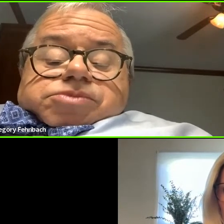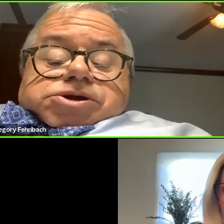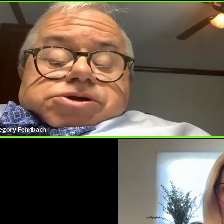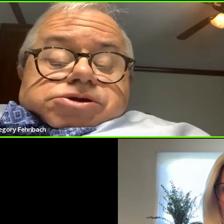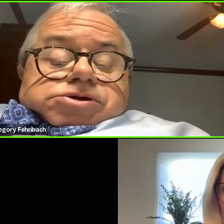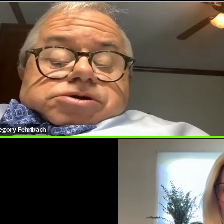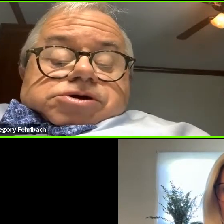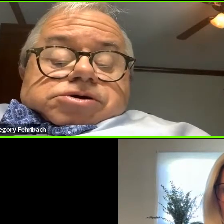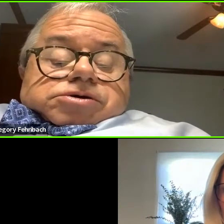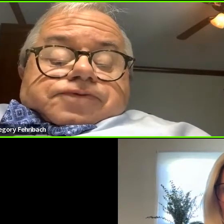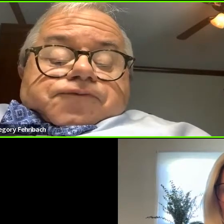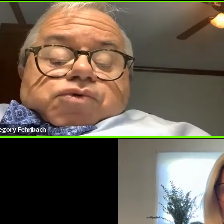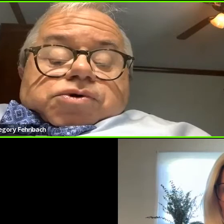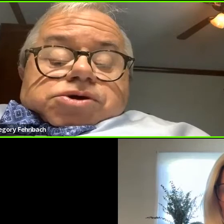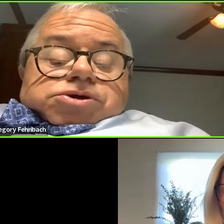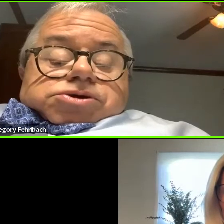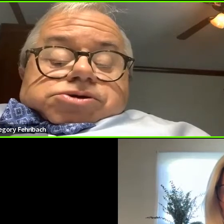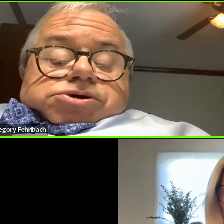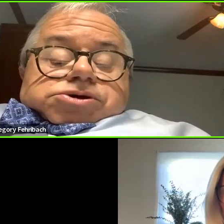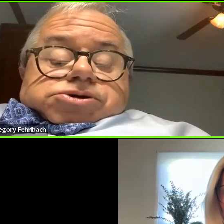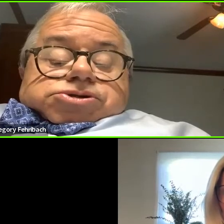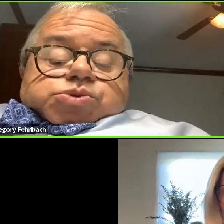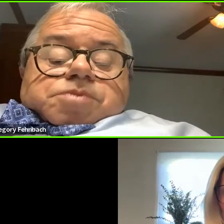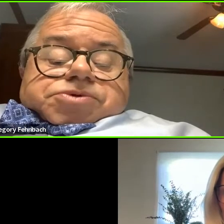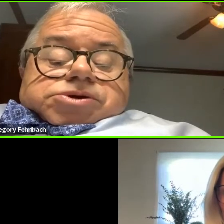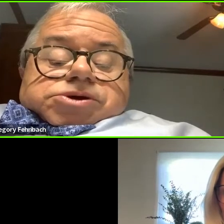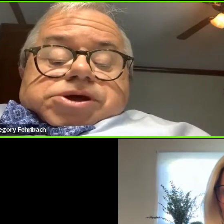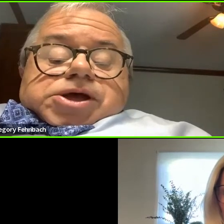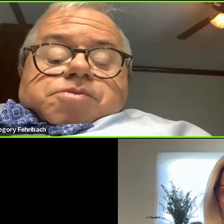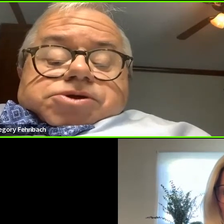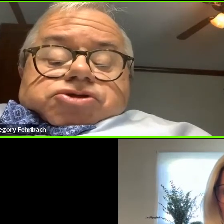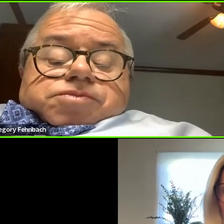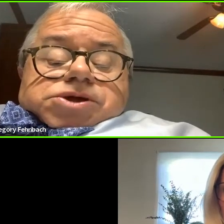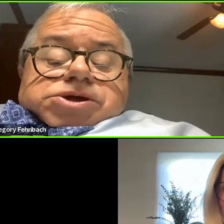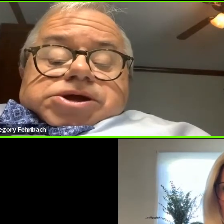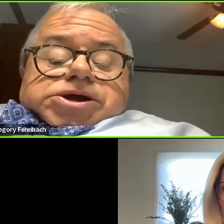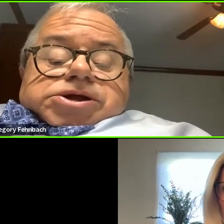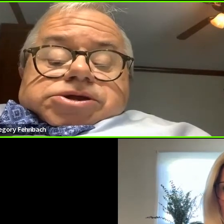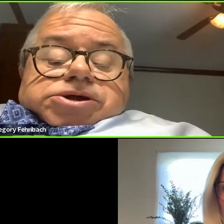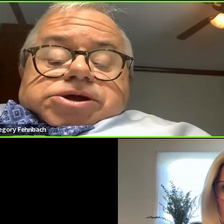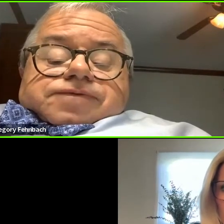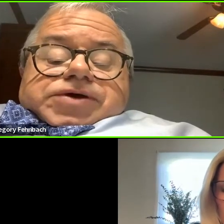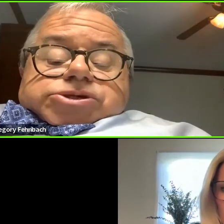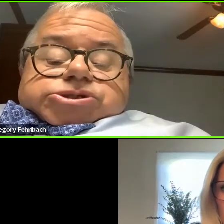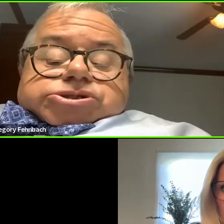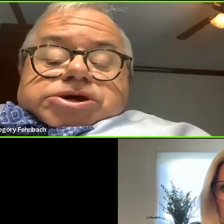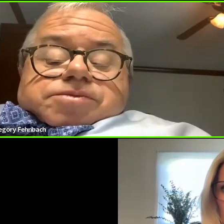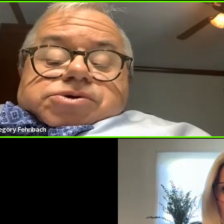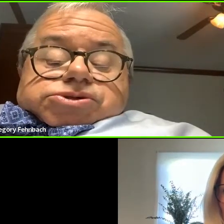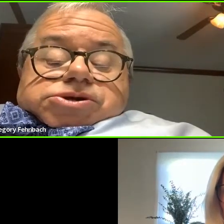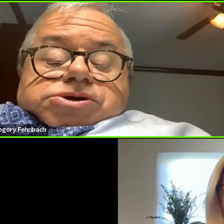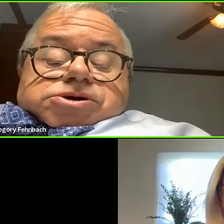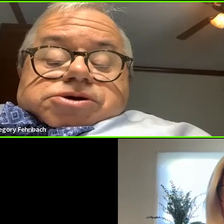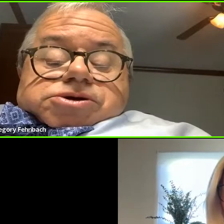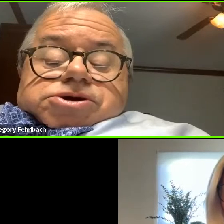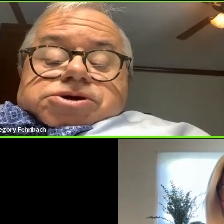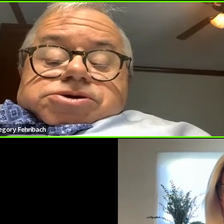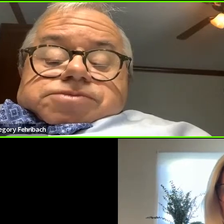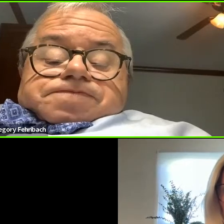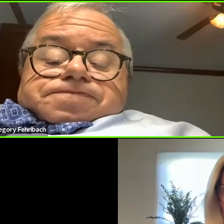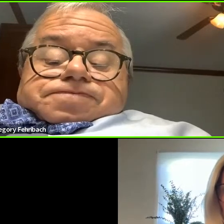Planning Committee for Disrupting Albinism and Advanced STEM